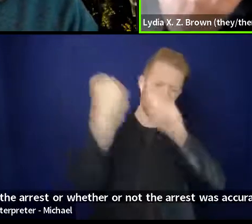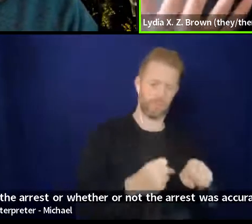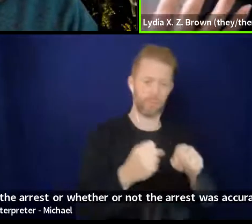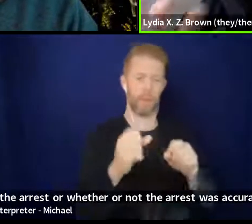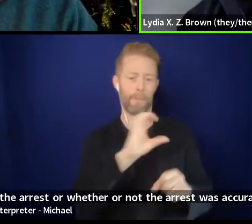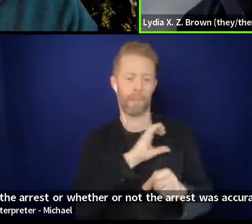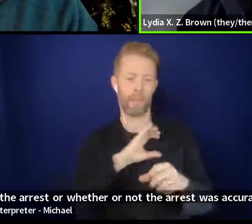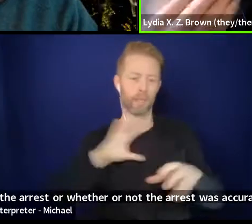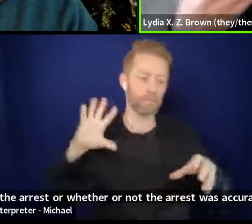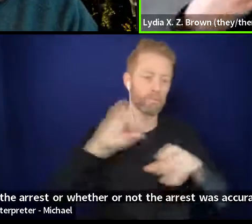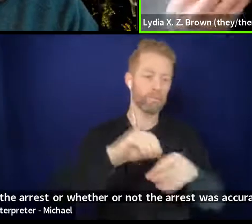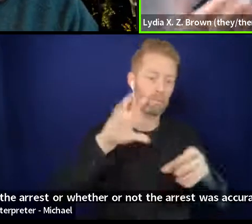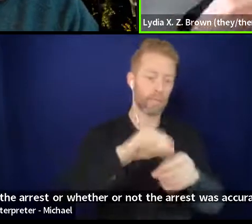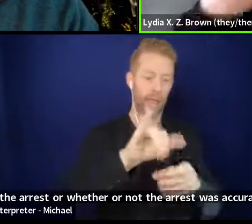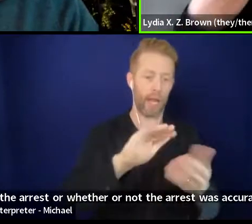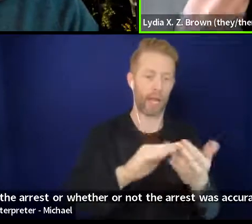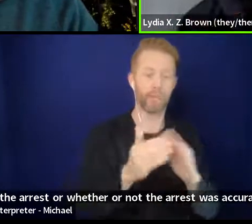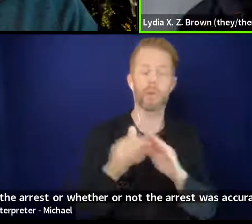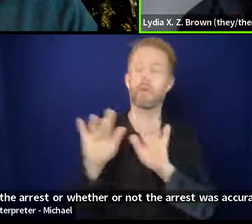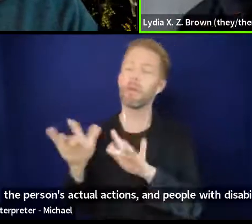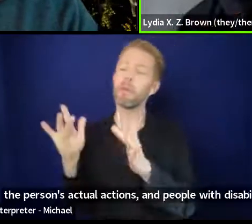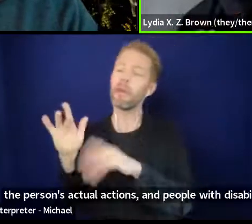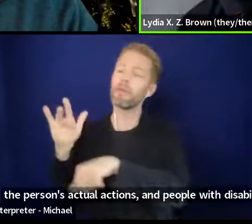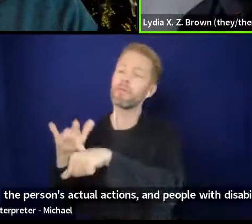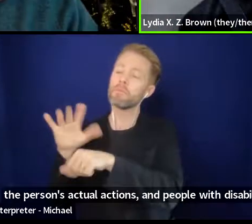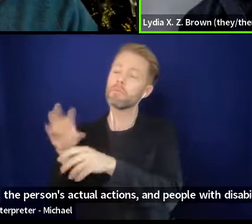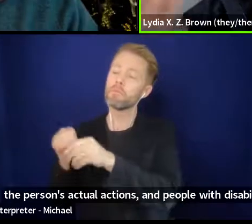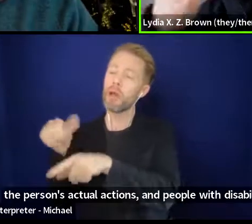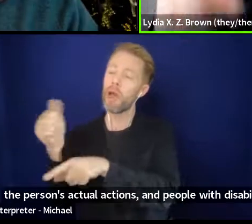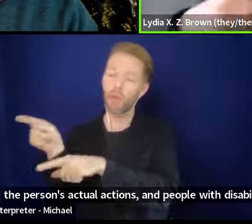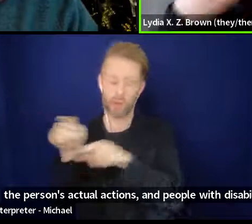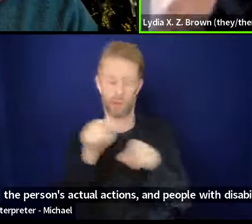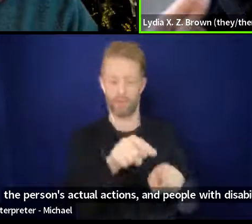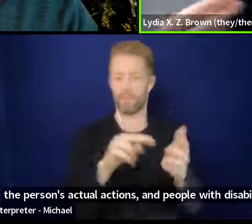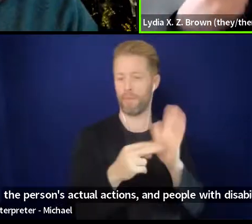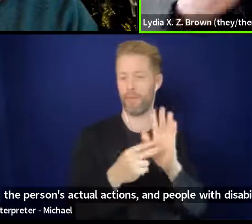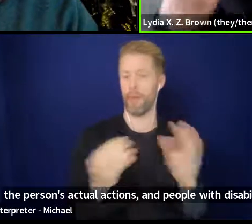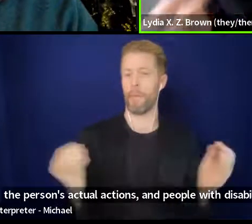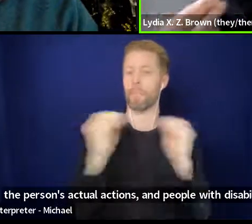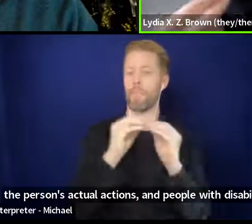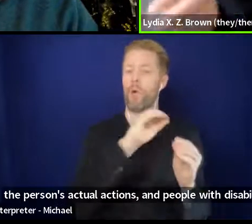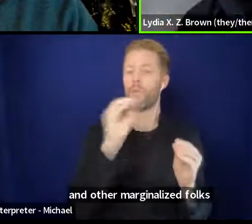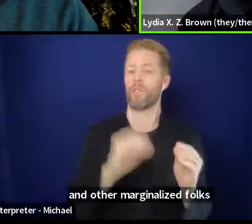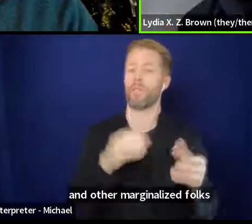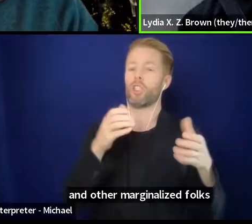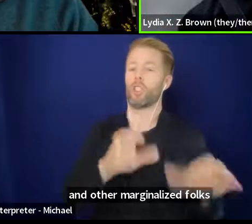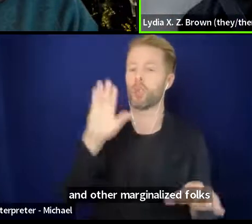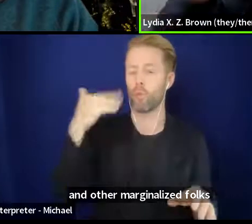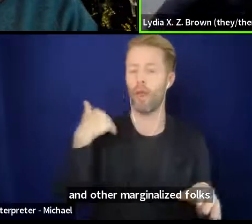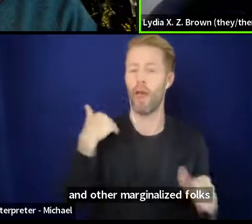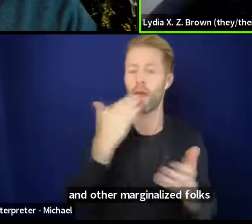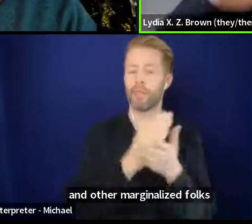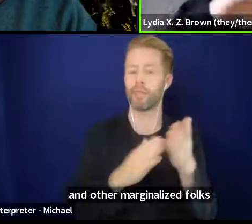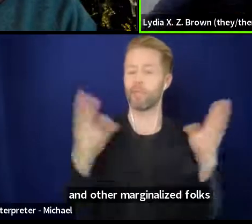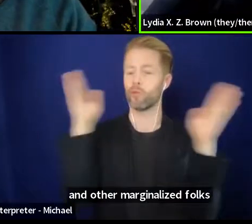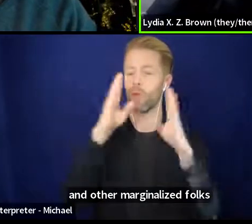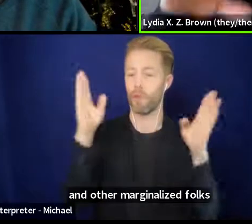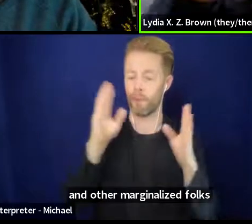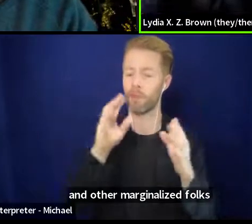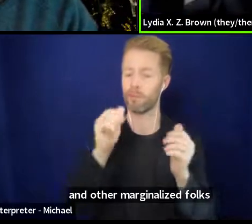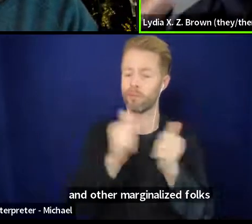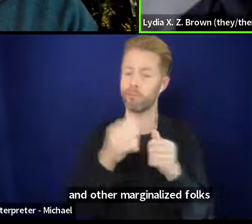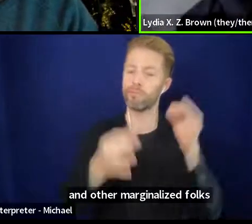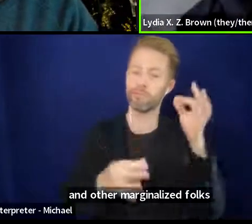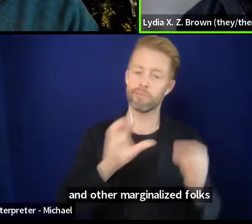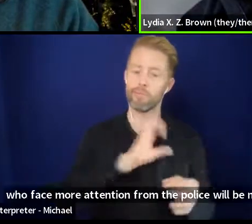going to be more likely to have some kind of prior record that will be used against you in that assessment process. So no matter what kinds of